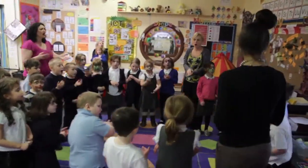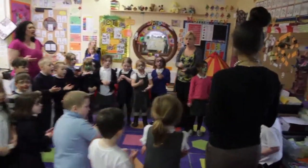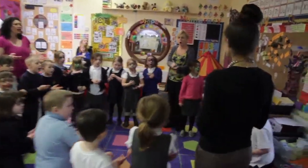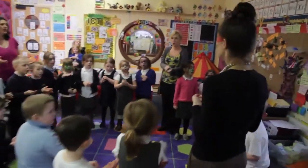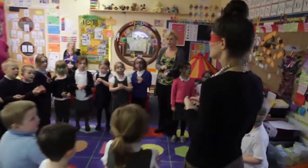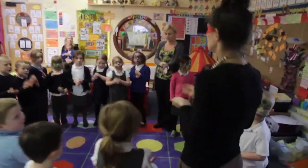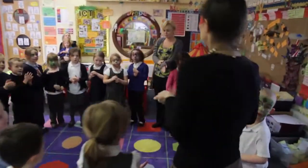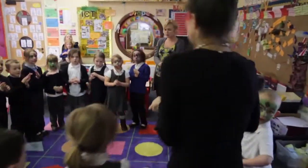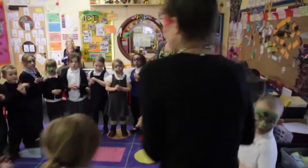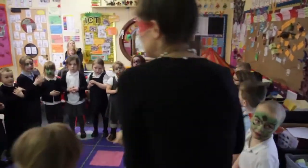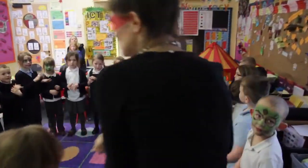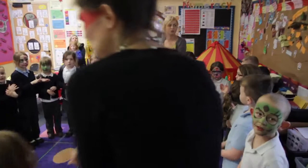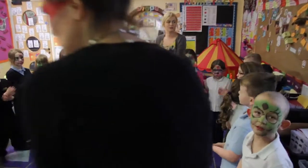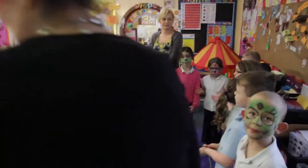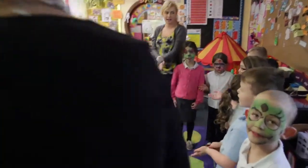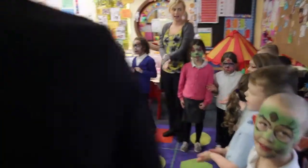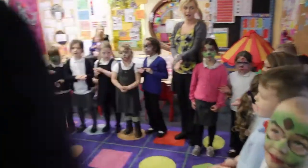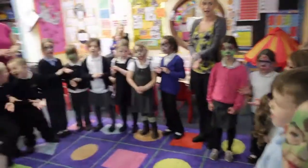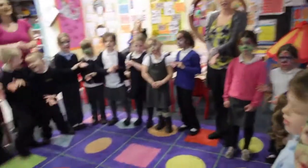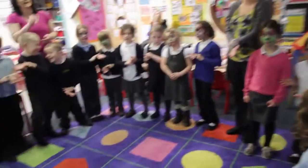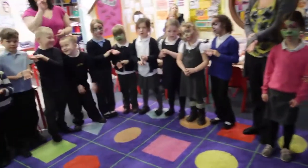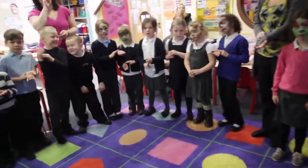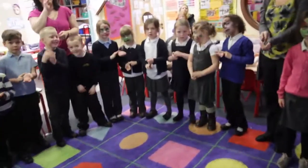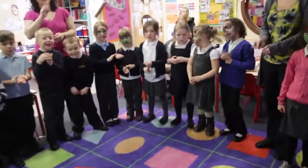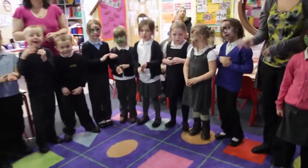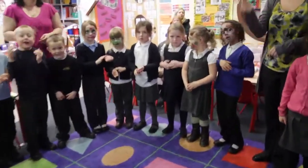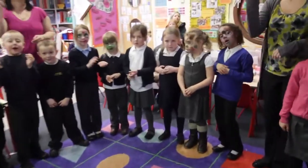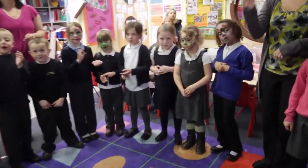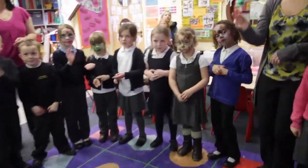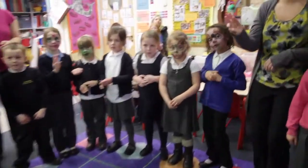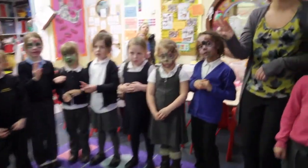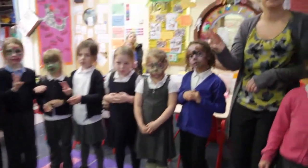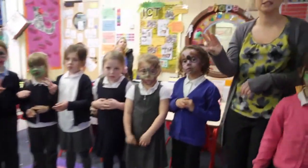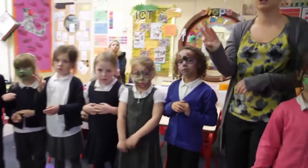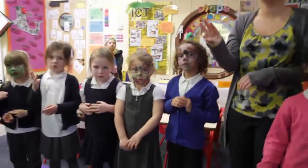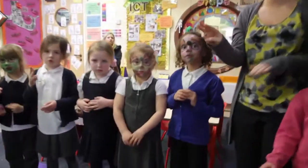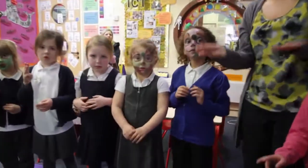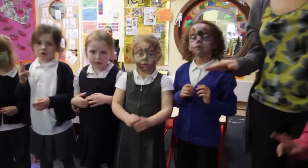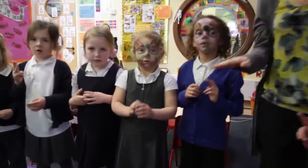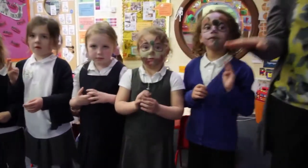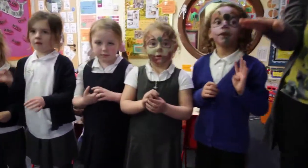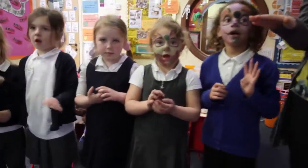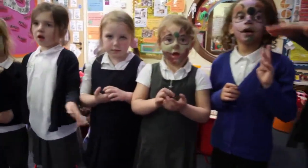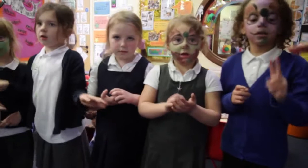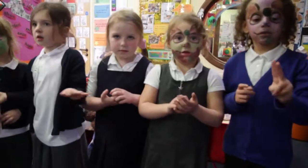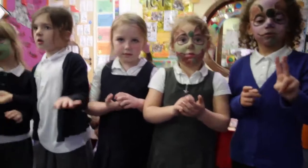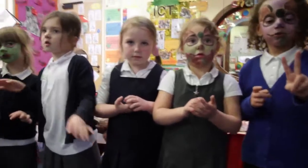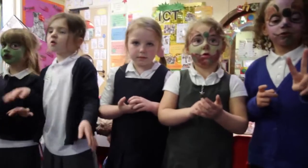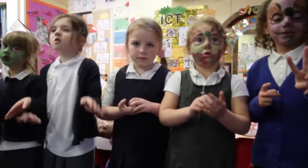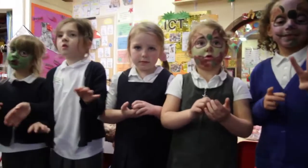Oh, what a blue place to stay. Three little creatures in a flying saucer